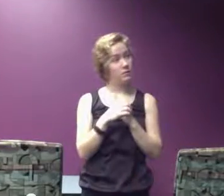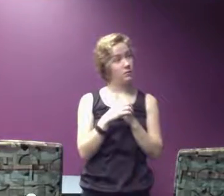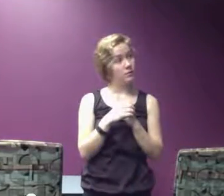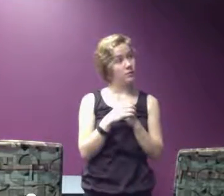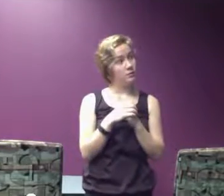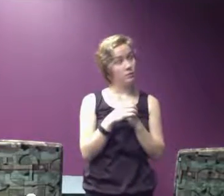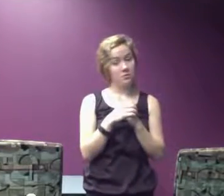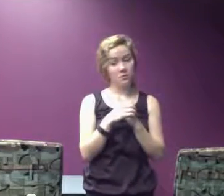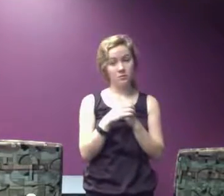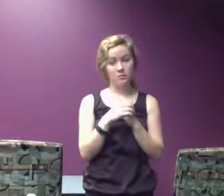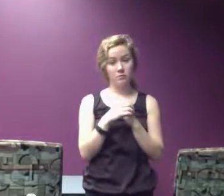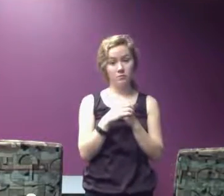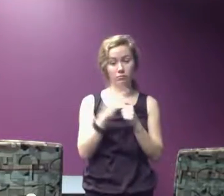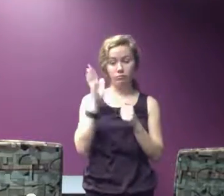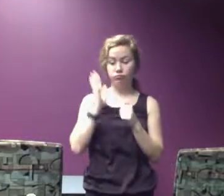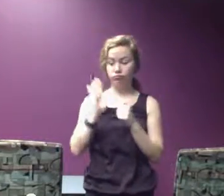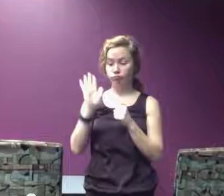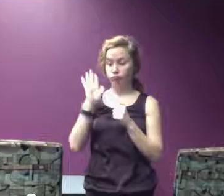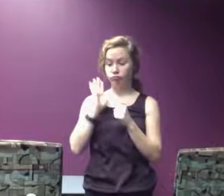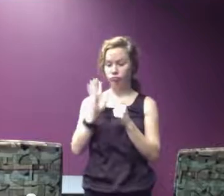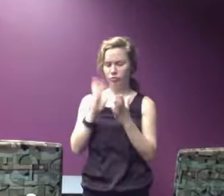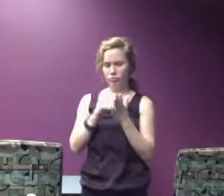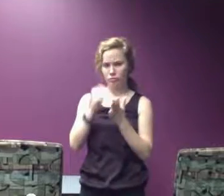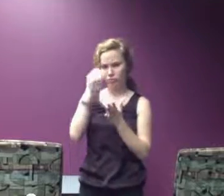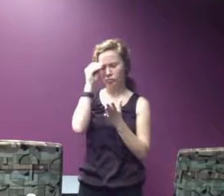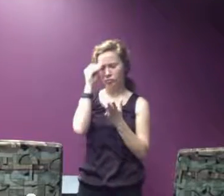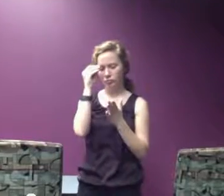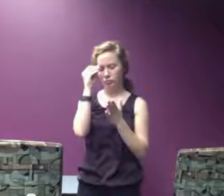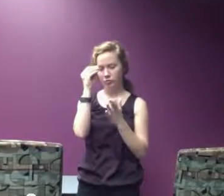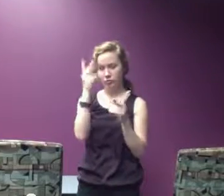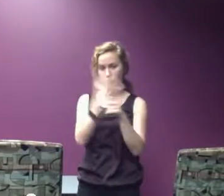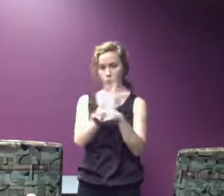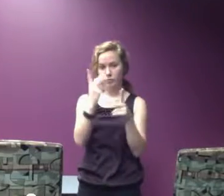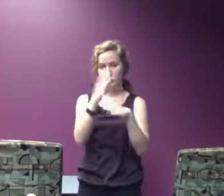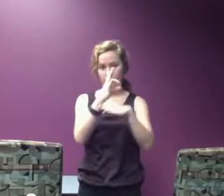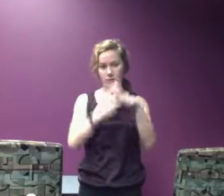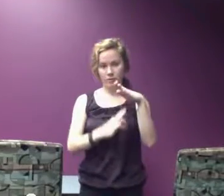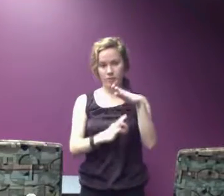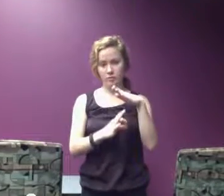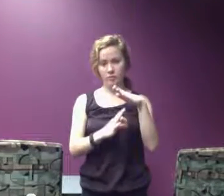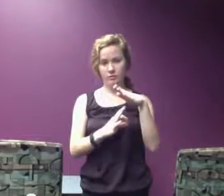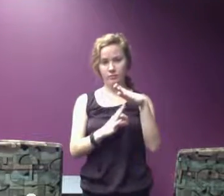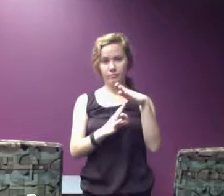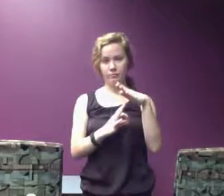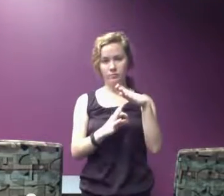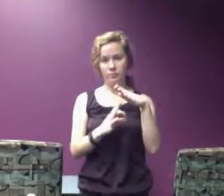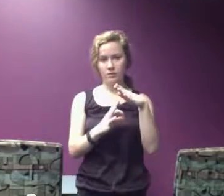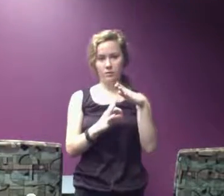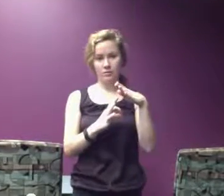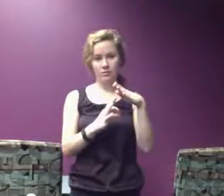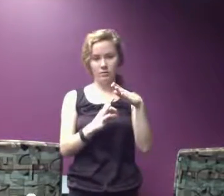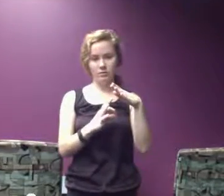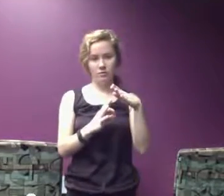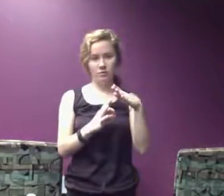multiplying that fraction. You can look on the board to see. So we're going to learn how to multiply